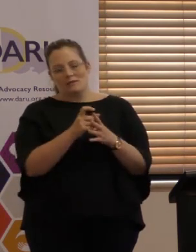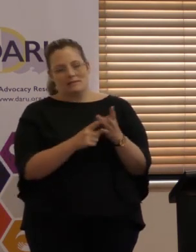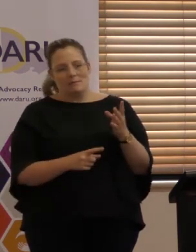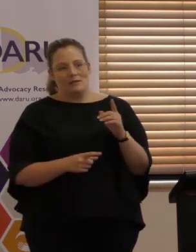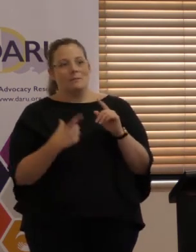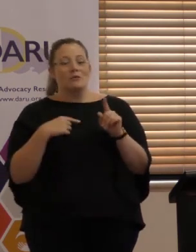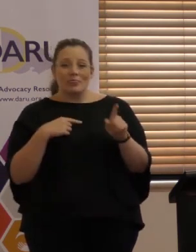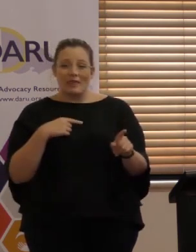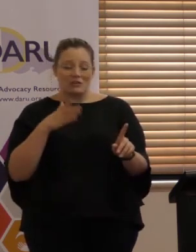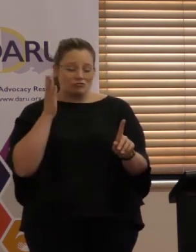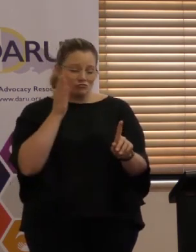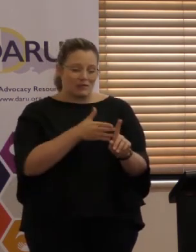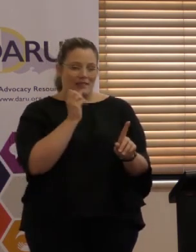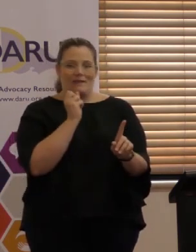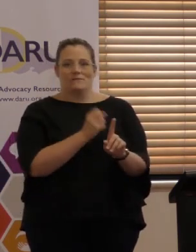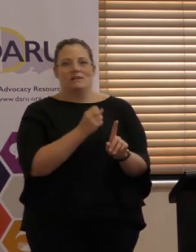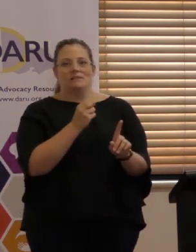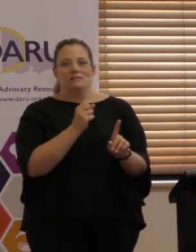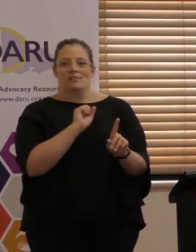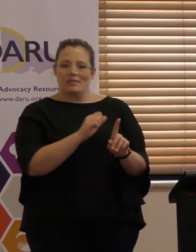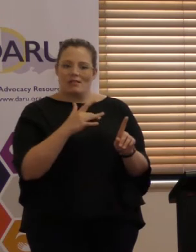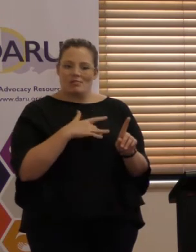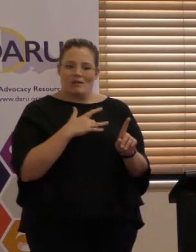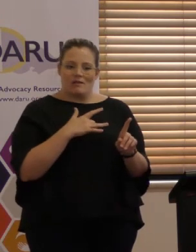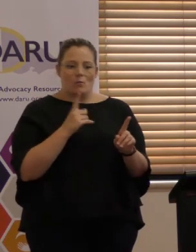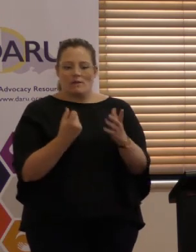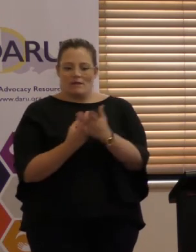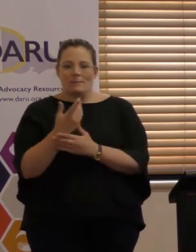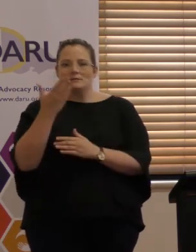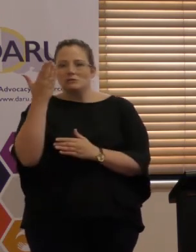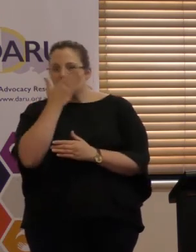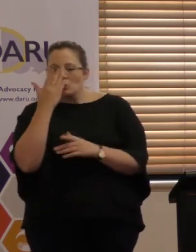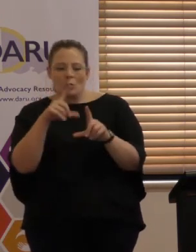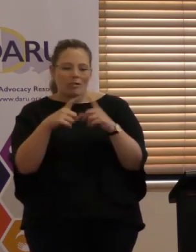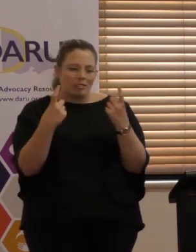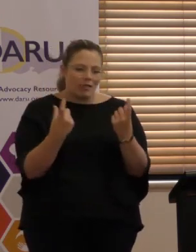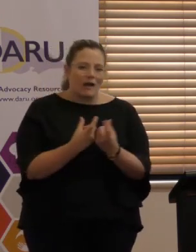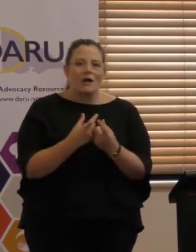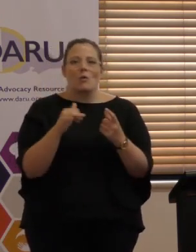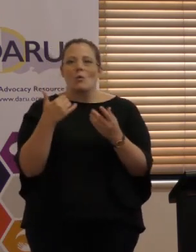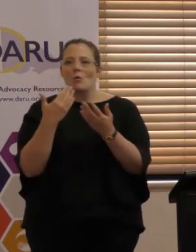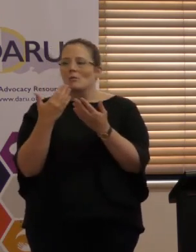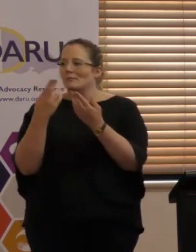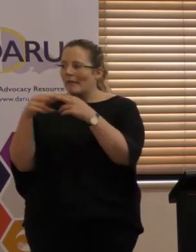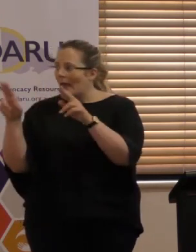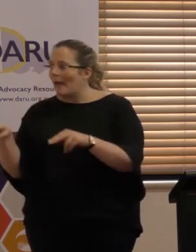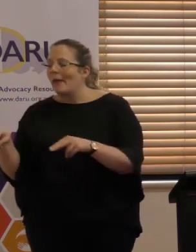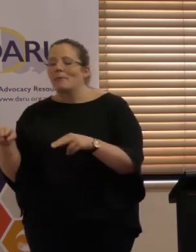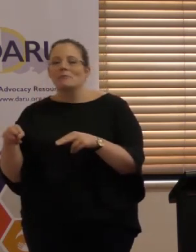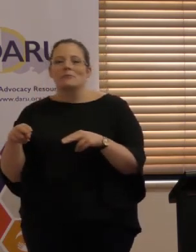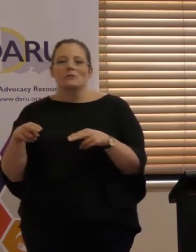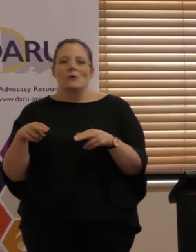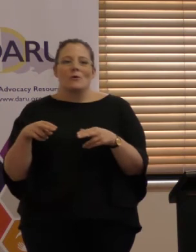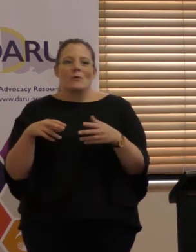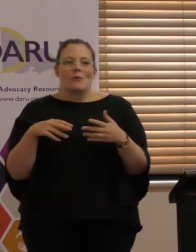directly affected by what happens to them in the classroom and in the schoolyard and on school camps, or in the instances where